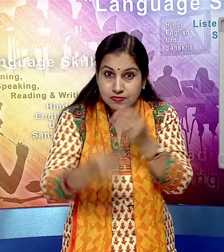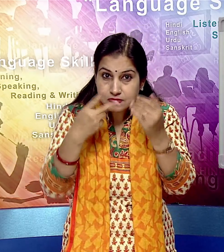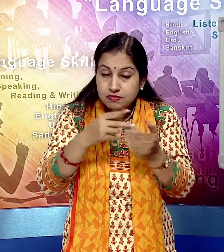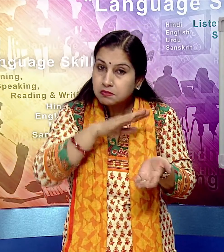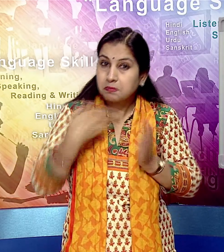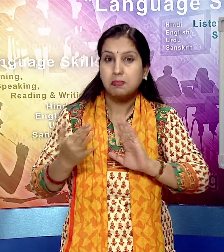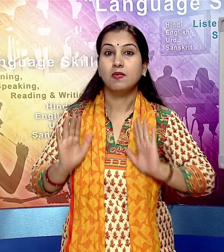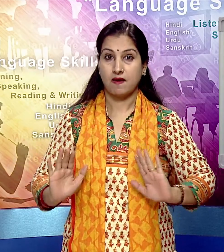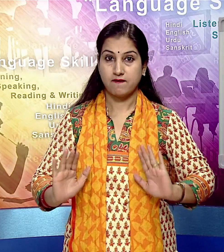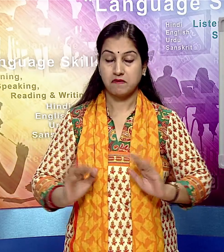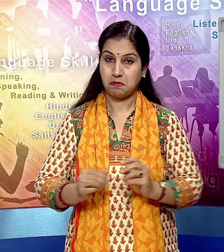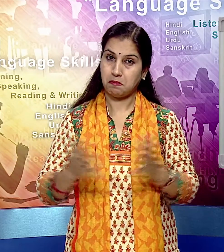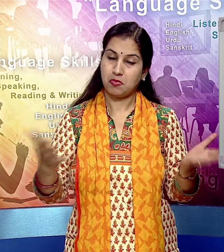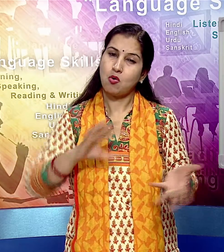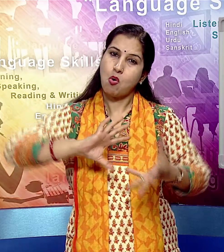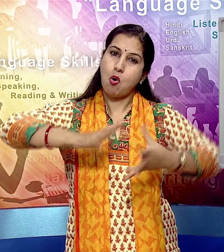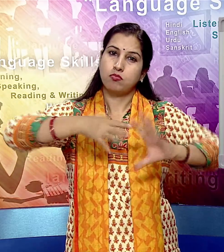most microorganisms.